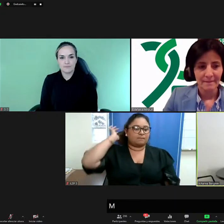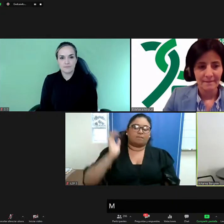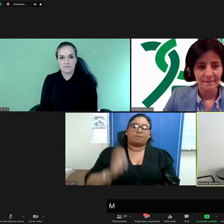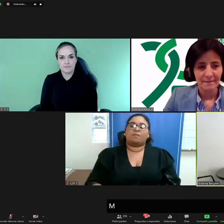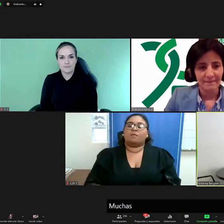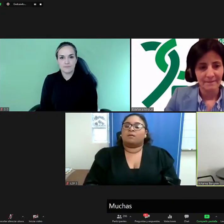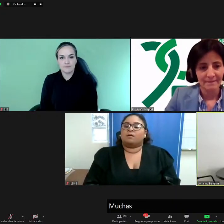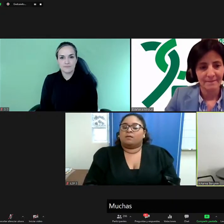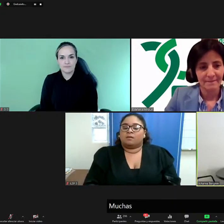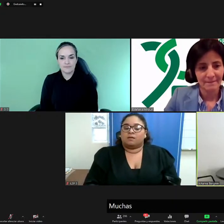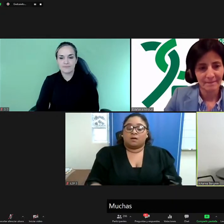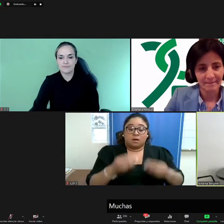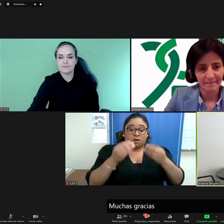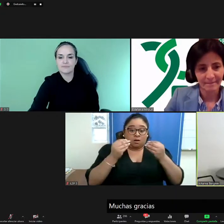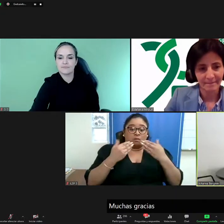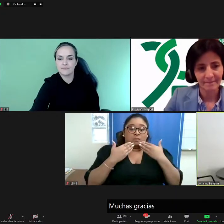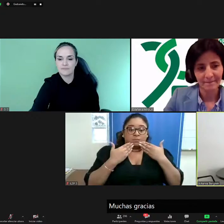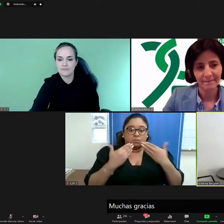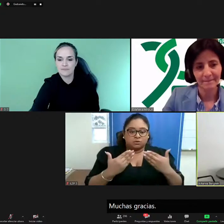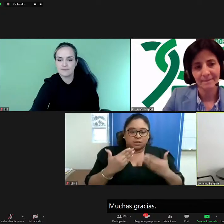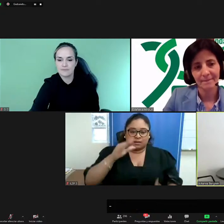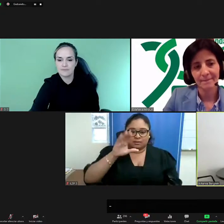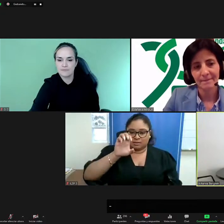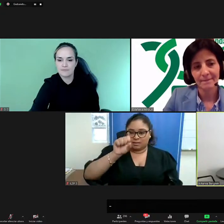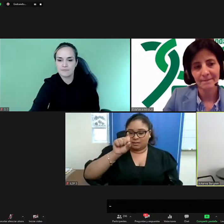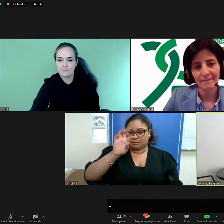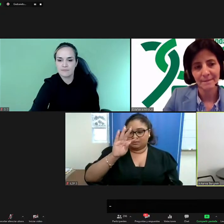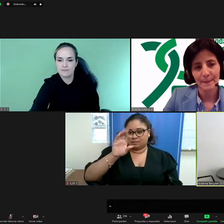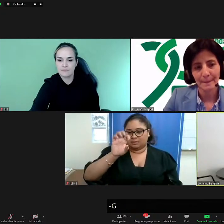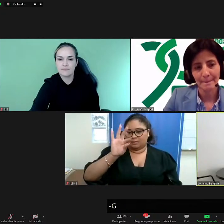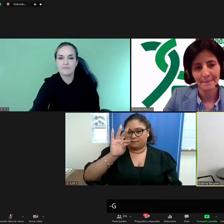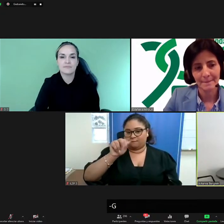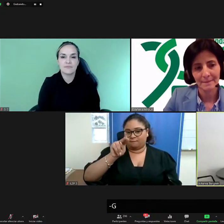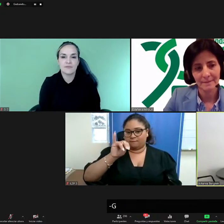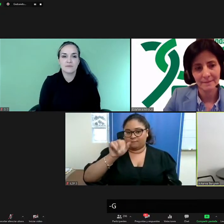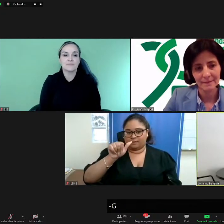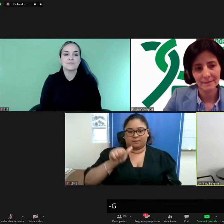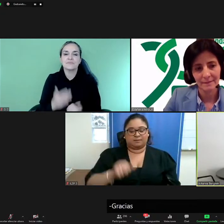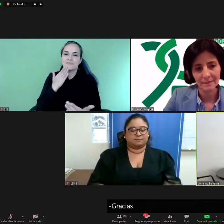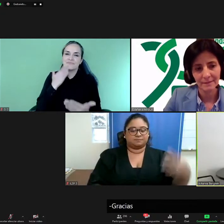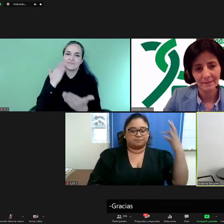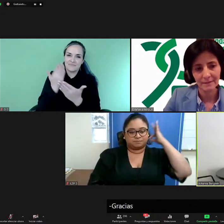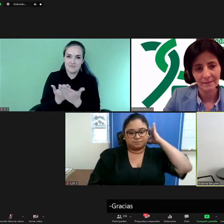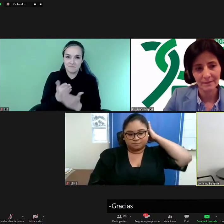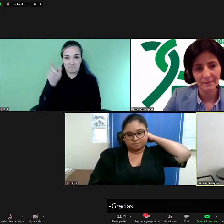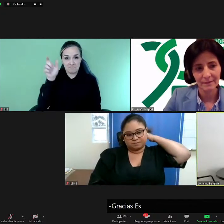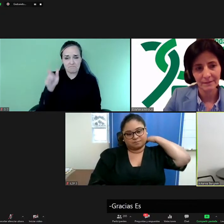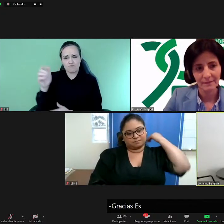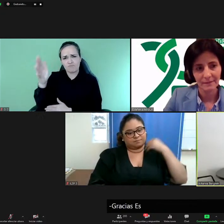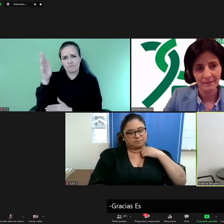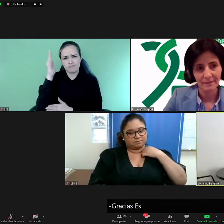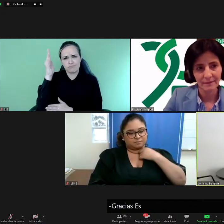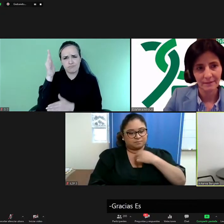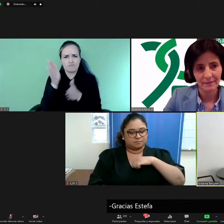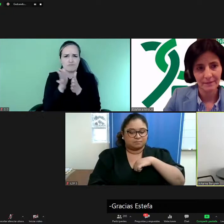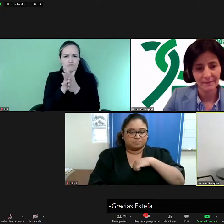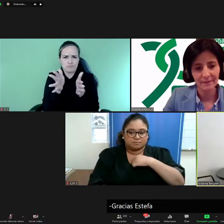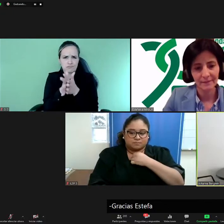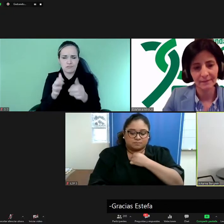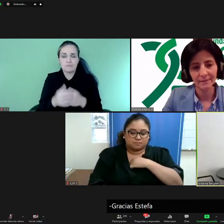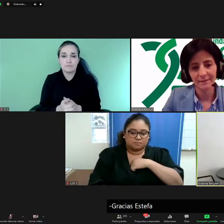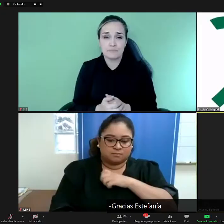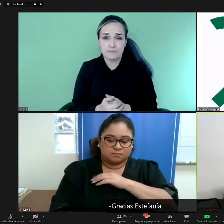thank you very much stefania for your presentation i now am here to introduce to you